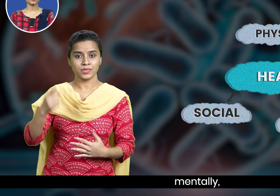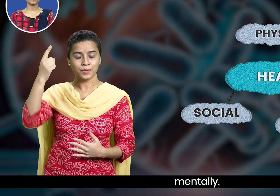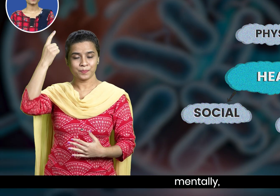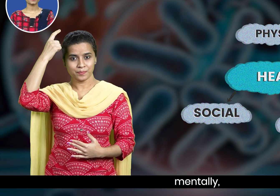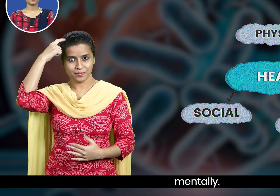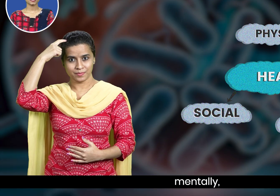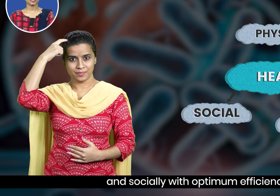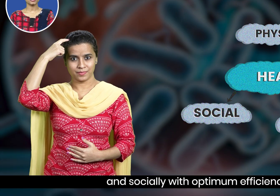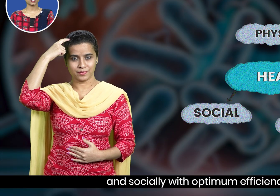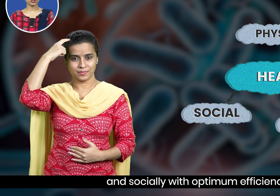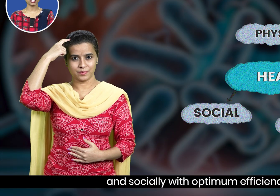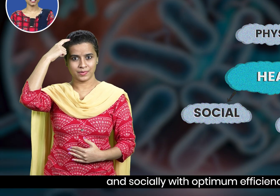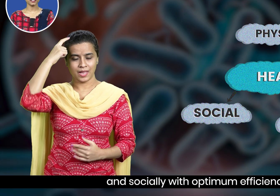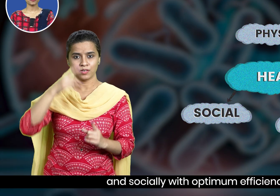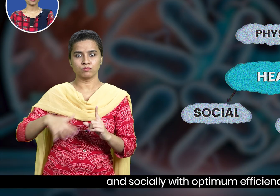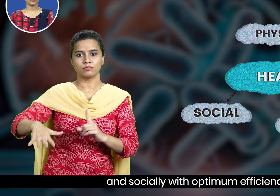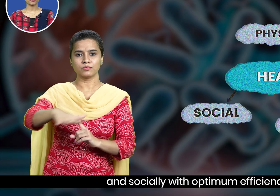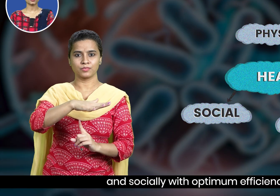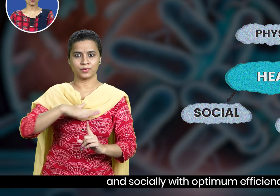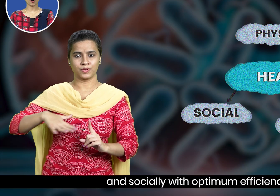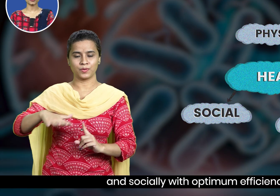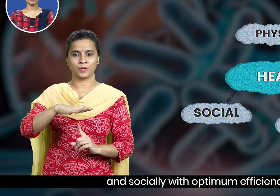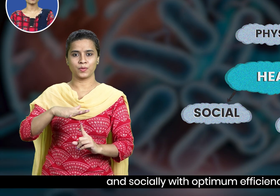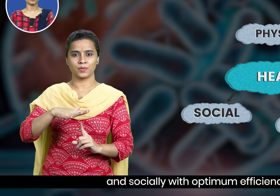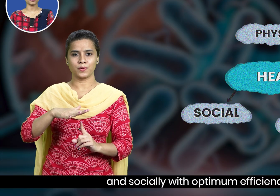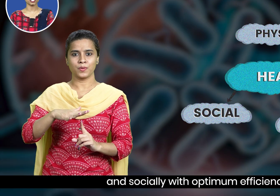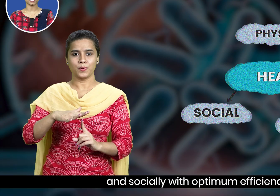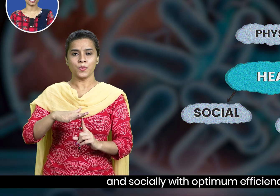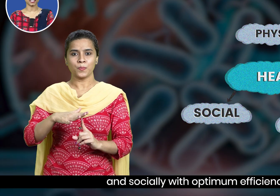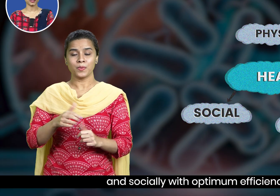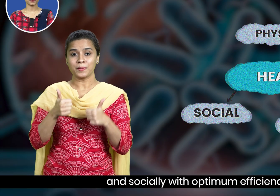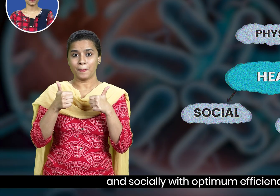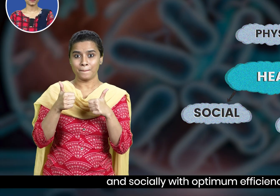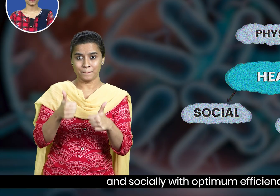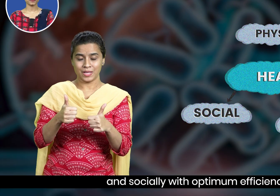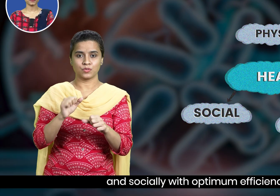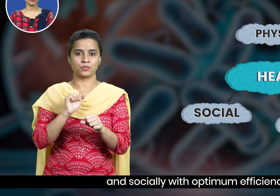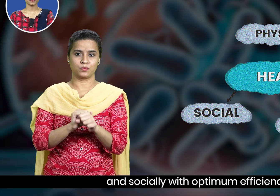mentally, and socially with optimum efficiency.